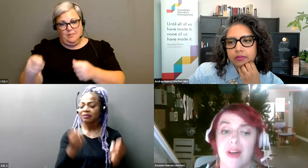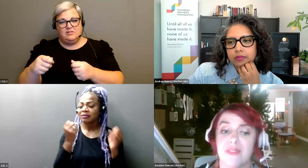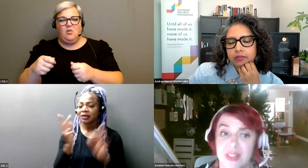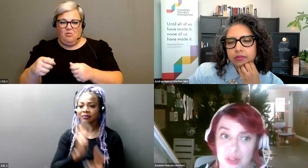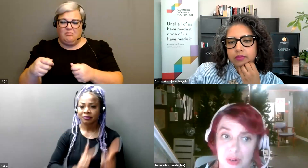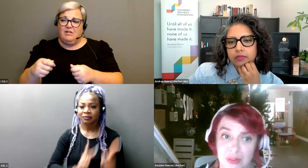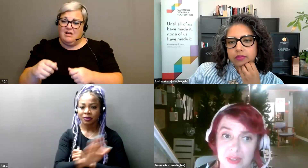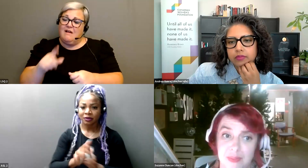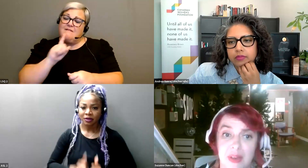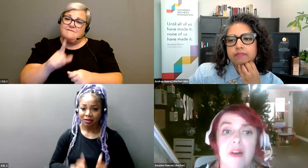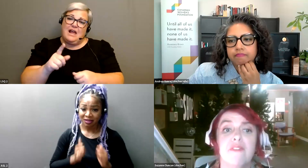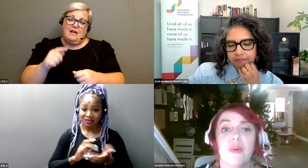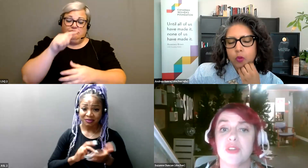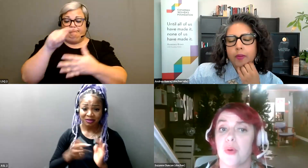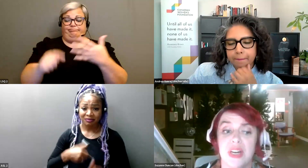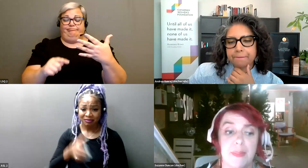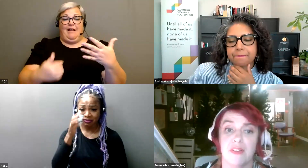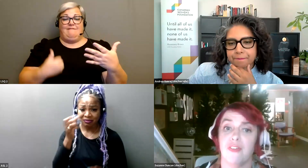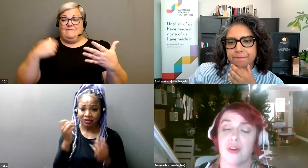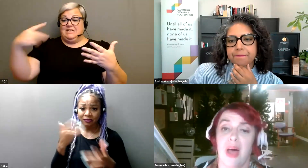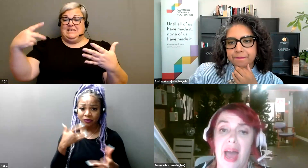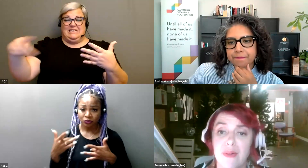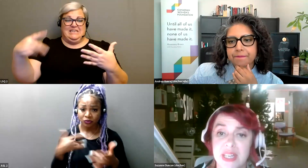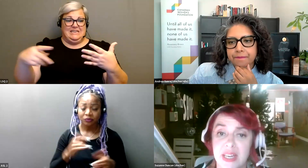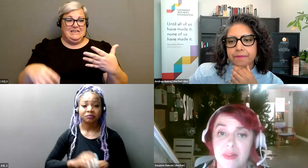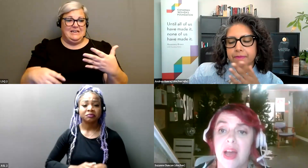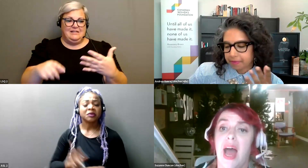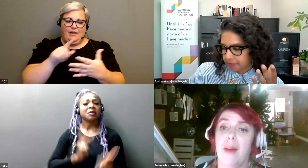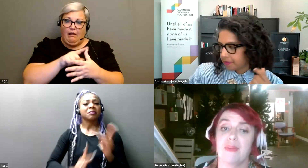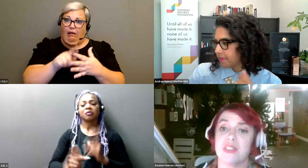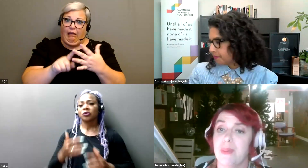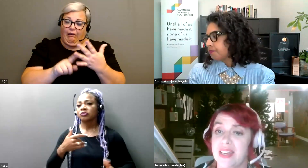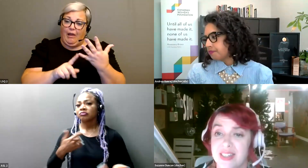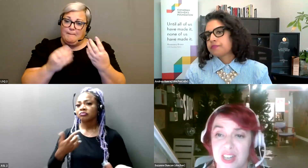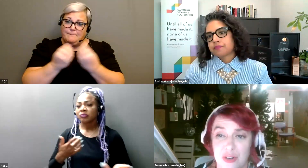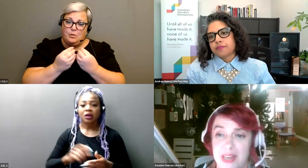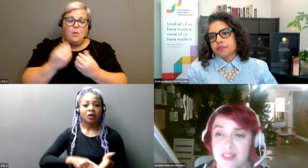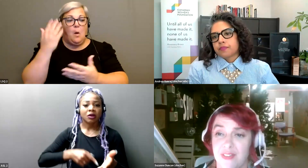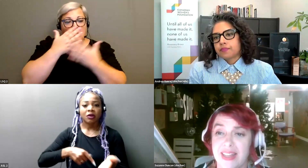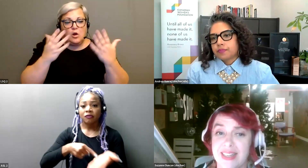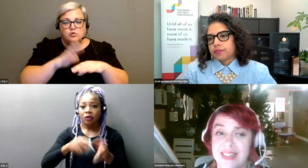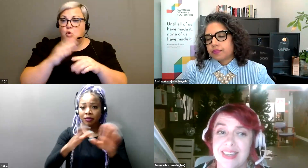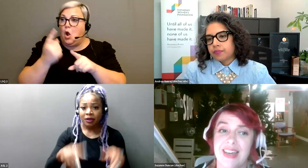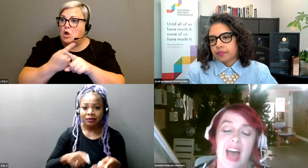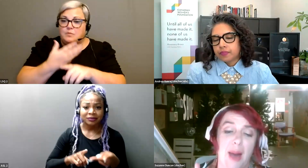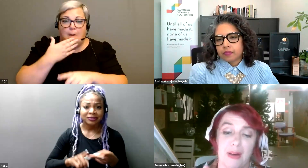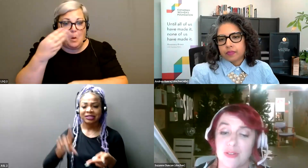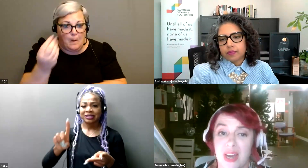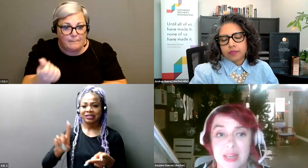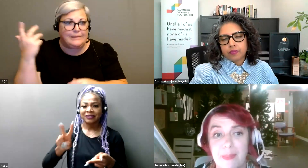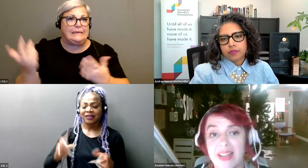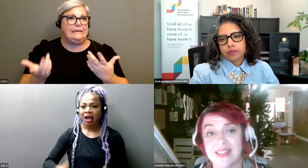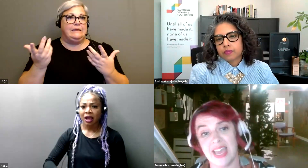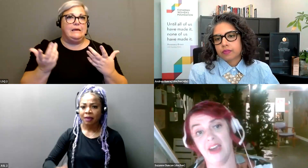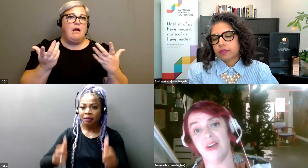about a lot of concerns. Folks are worried about affordable housing, about spikes in gender-based violence, about